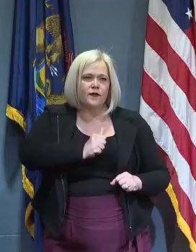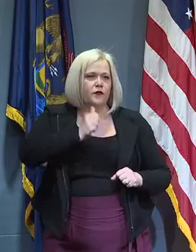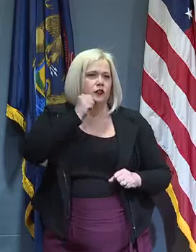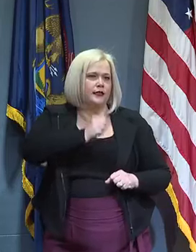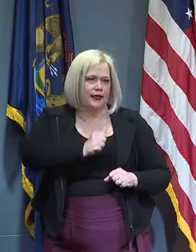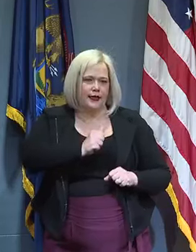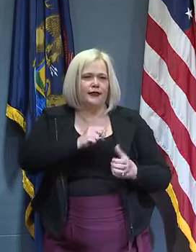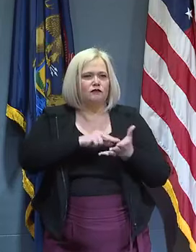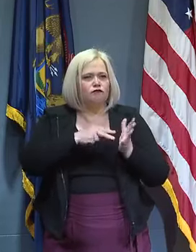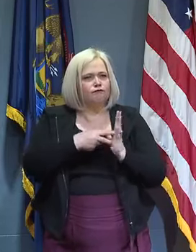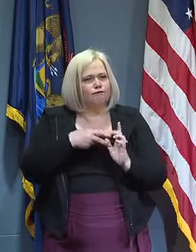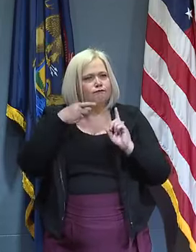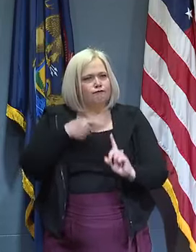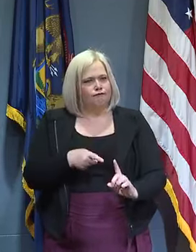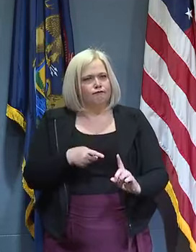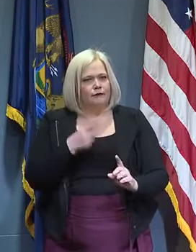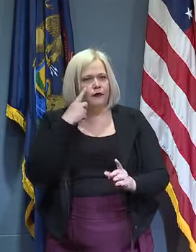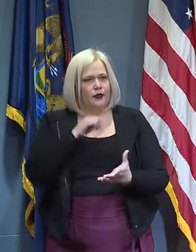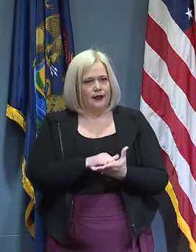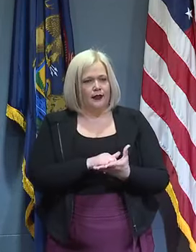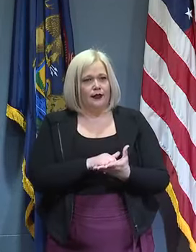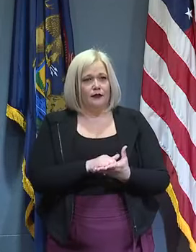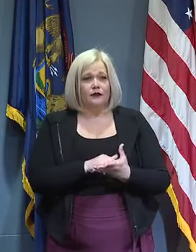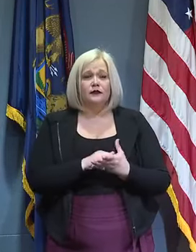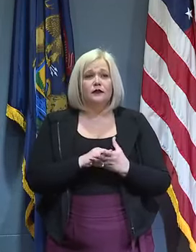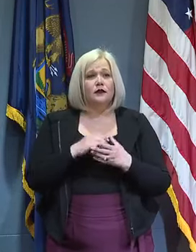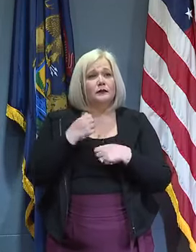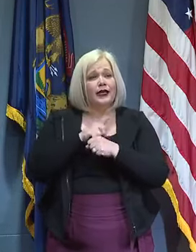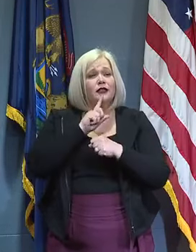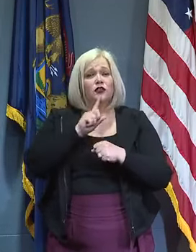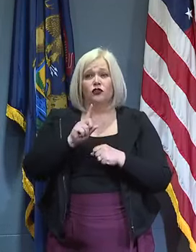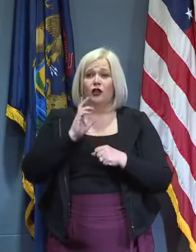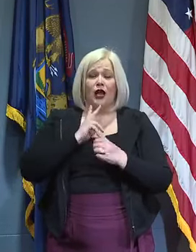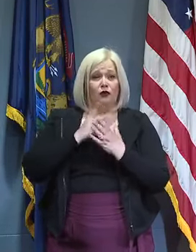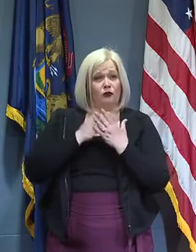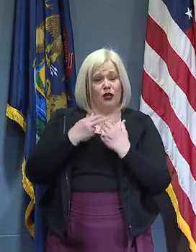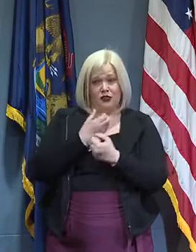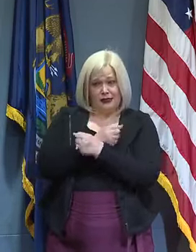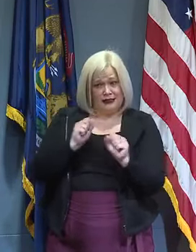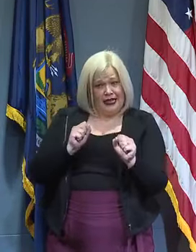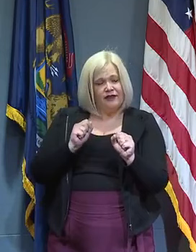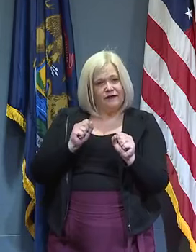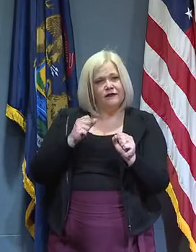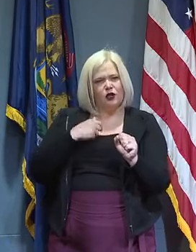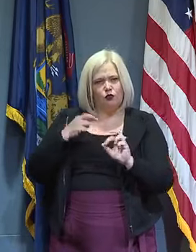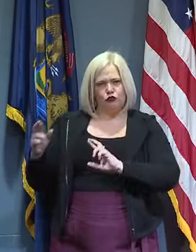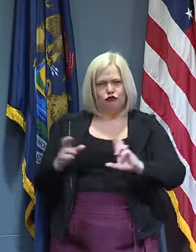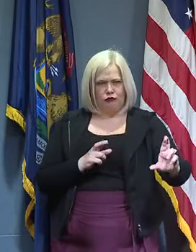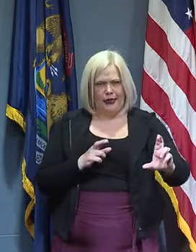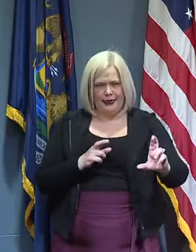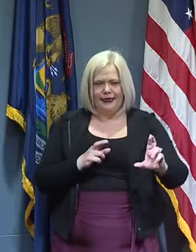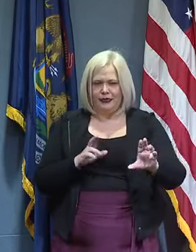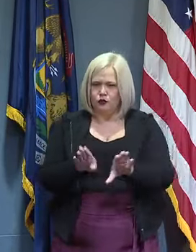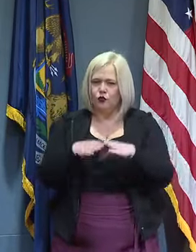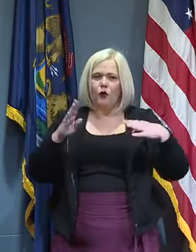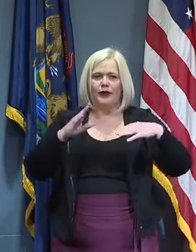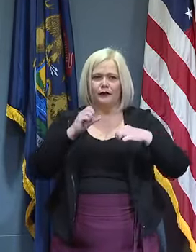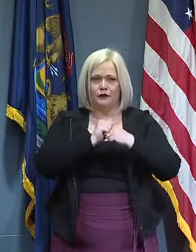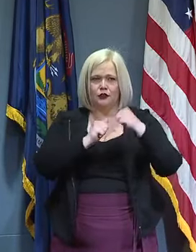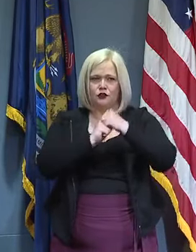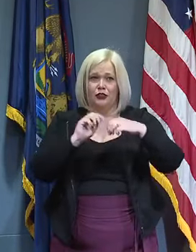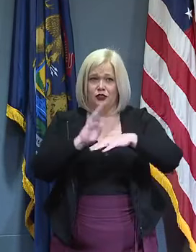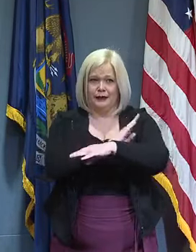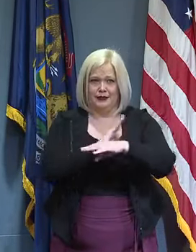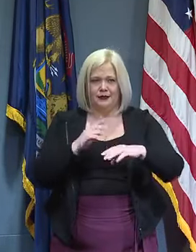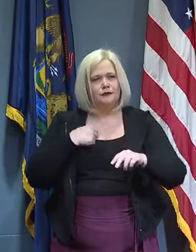focus. With these measures in place on our projects, we are prepared to get Michigan's construction industry safely back to work, and I'm